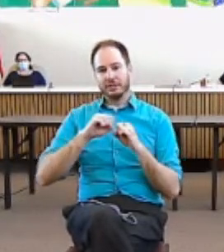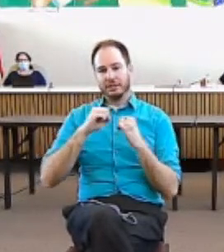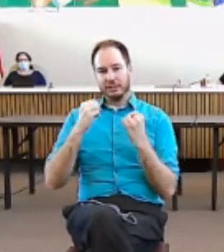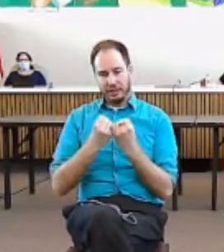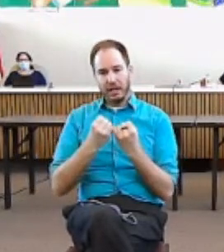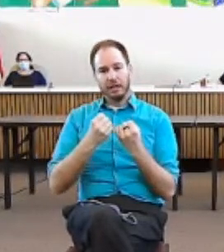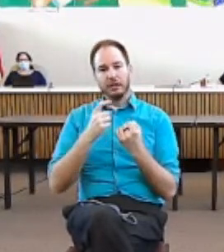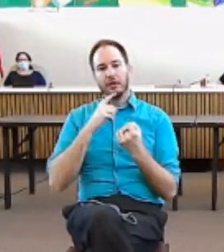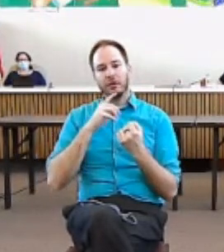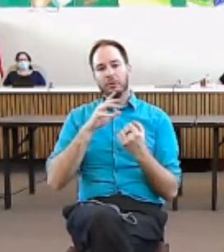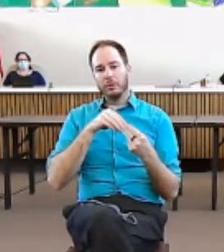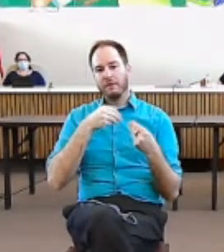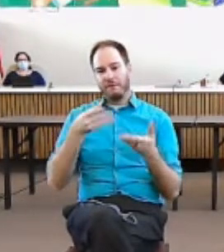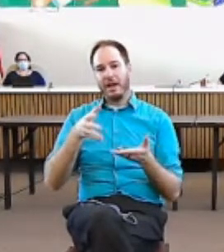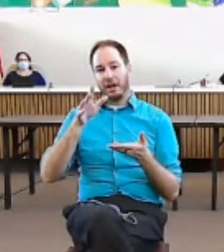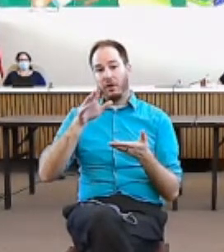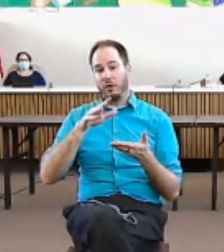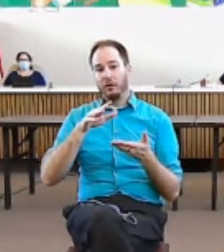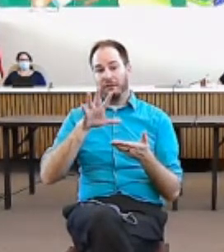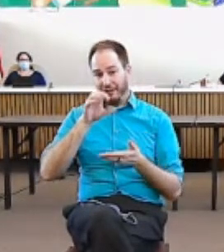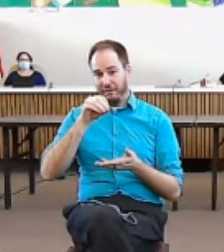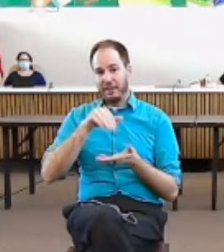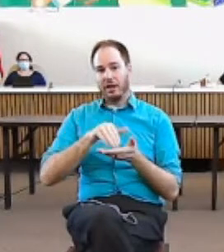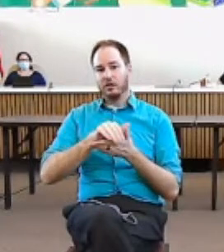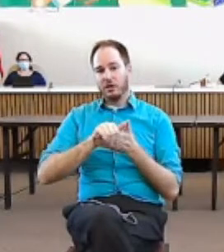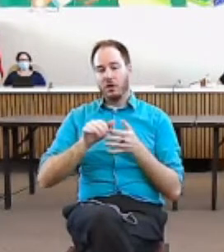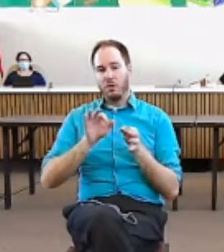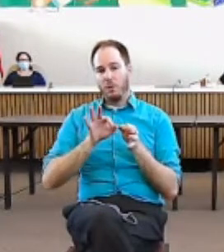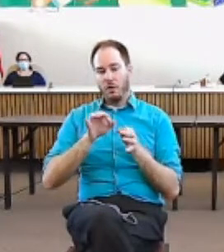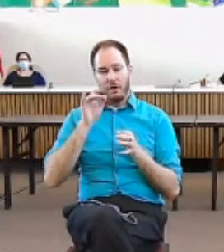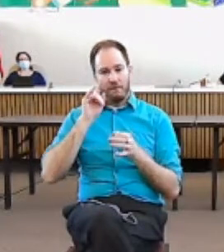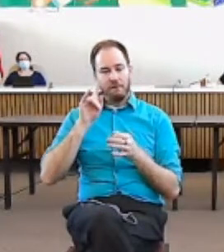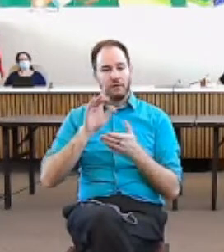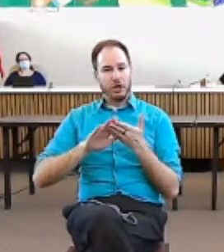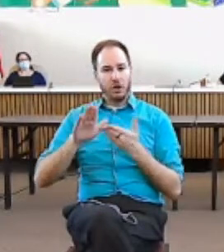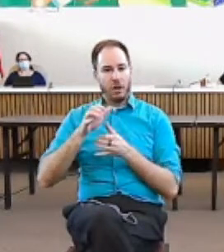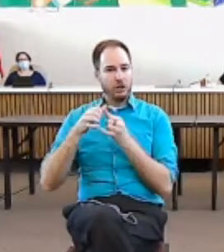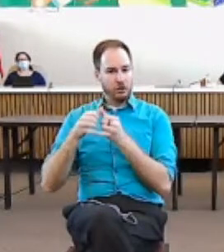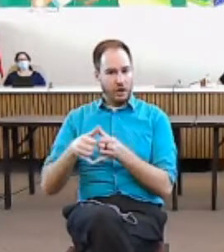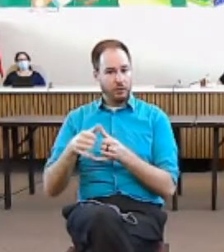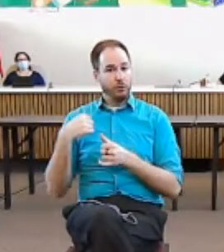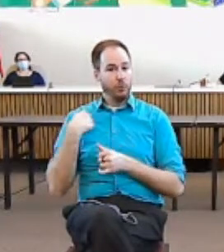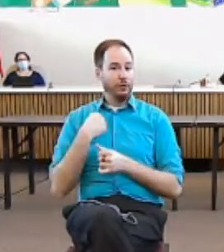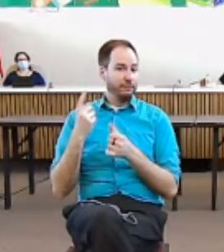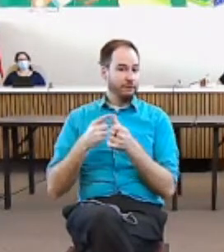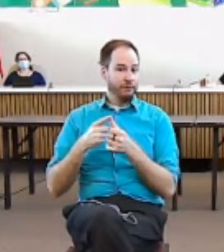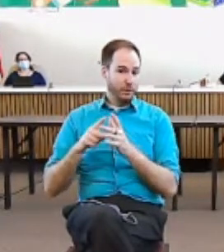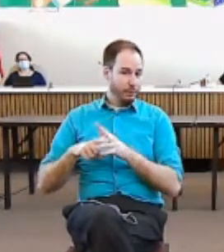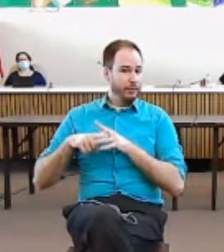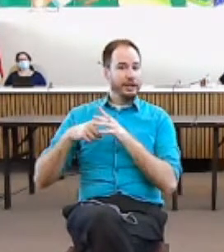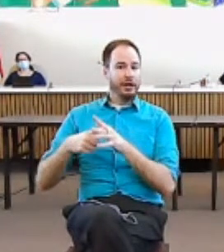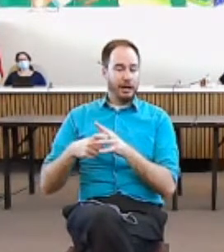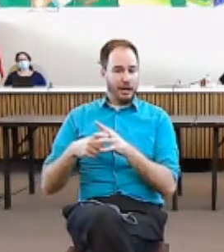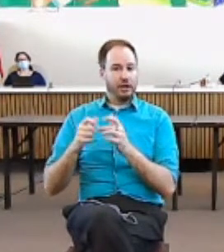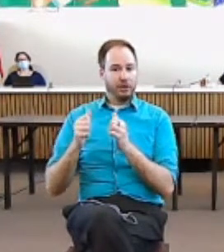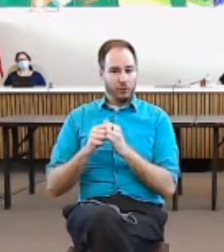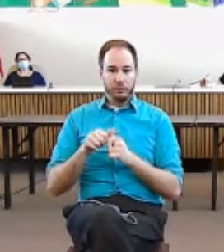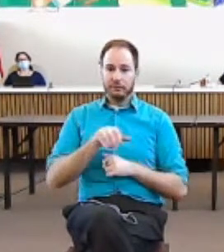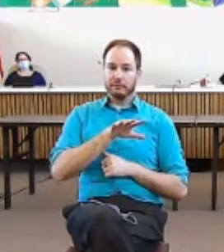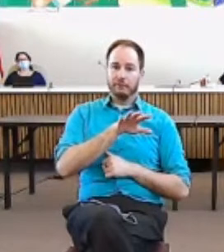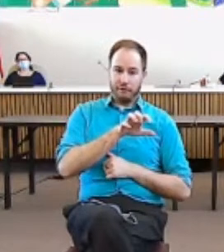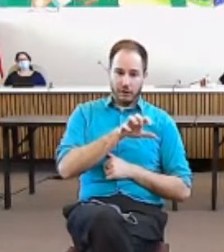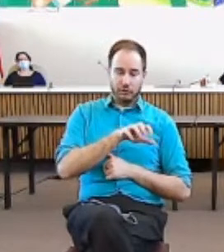has given $50,000 in scholarships. We first began with